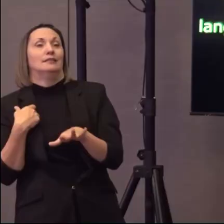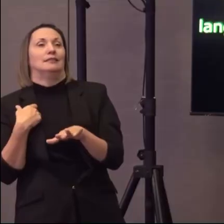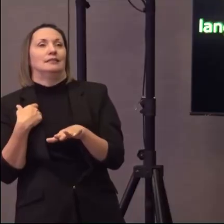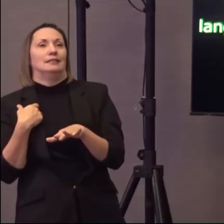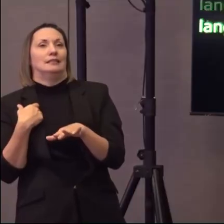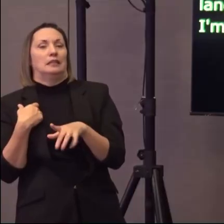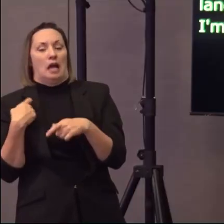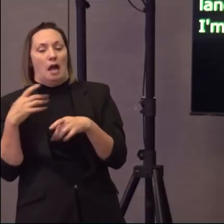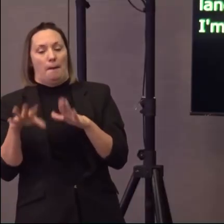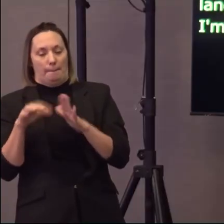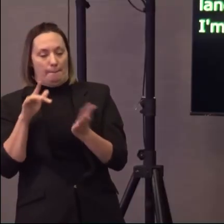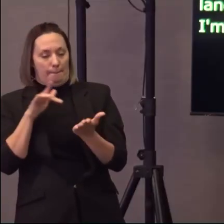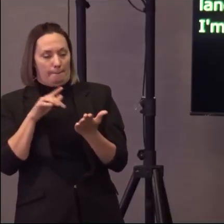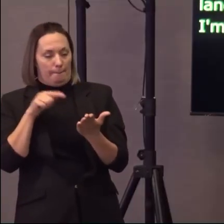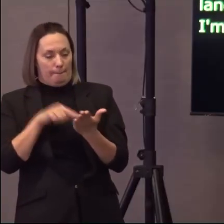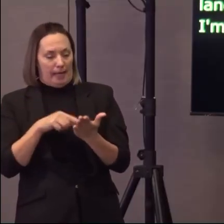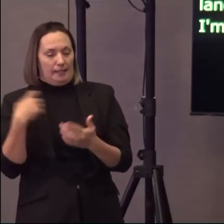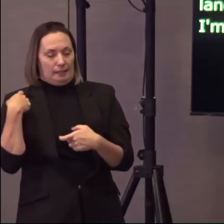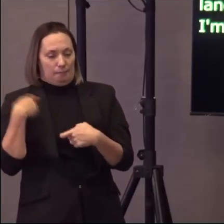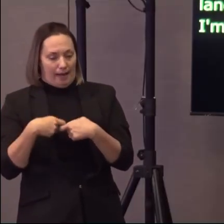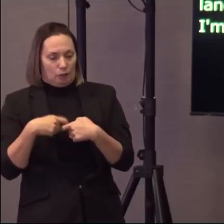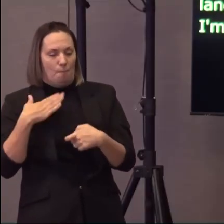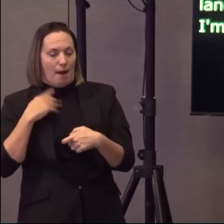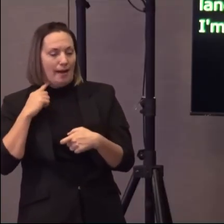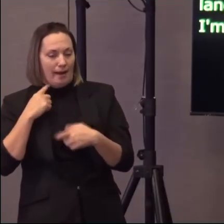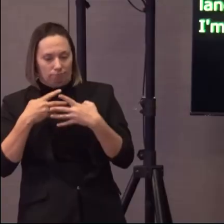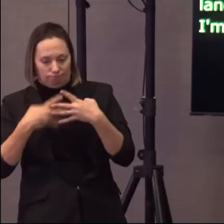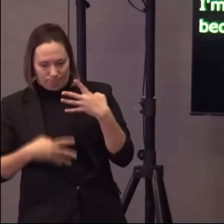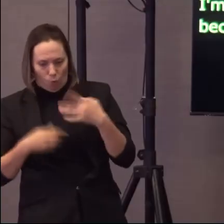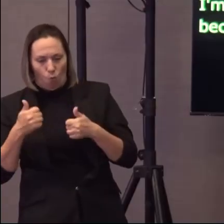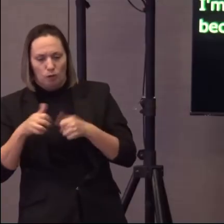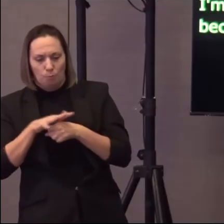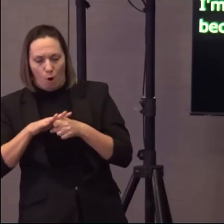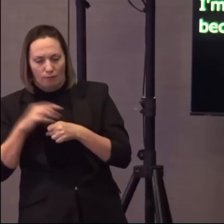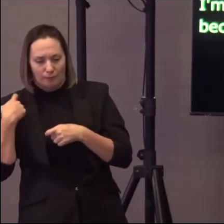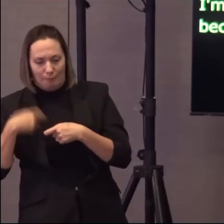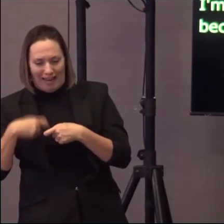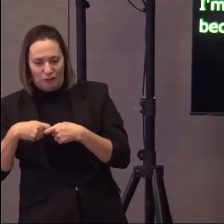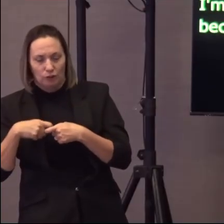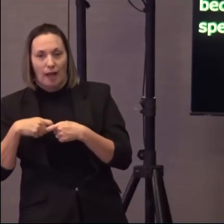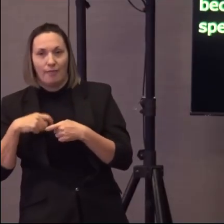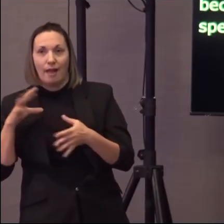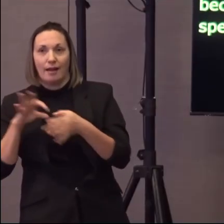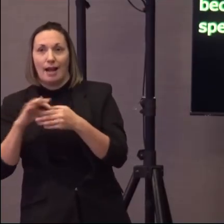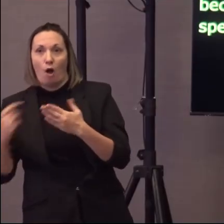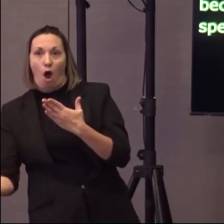pick Spanish. I pick my accent. Again, it connects to the other side.